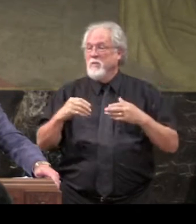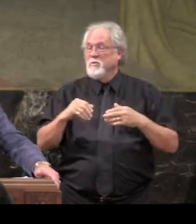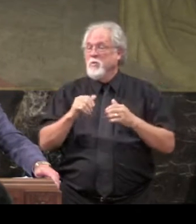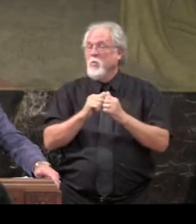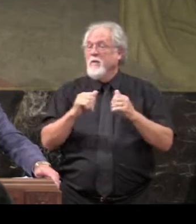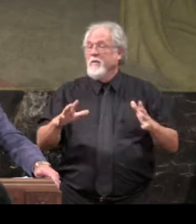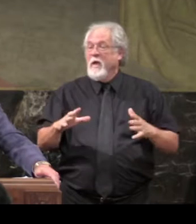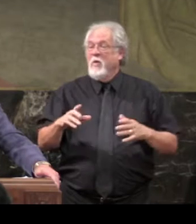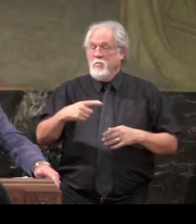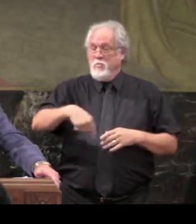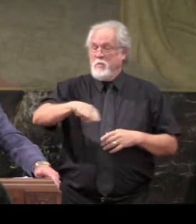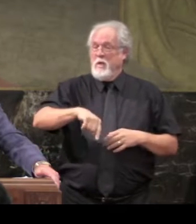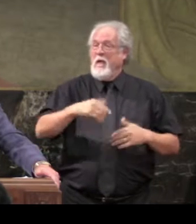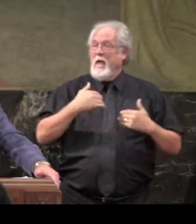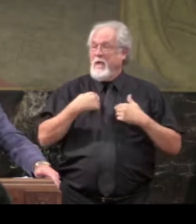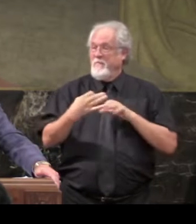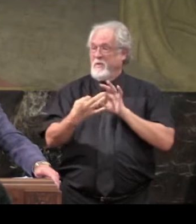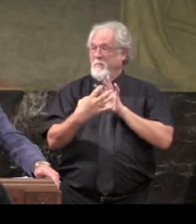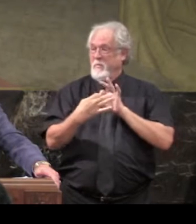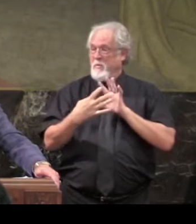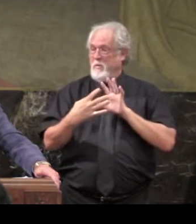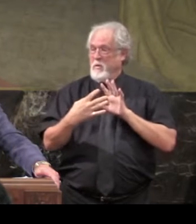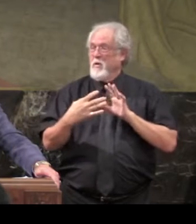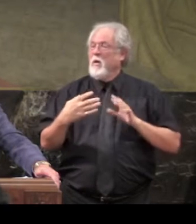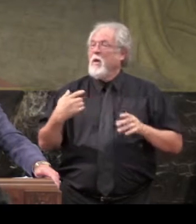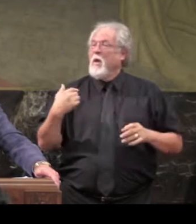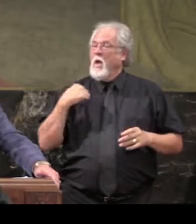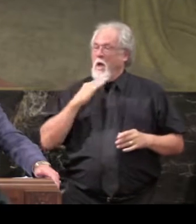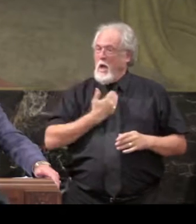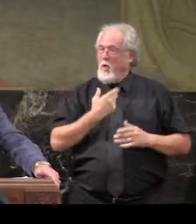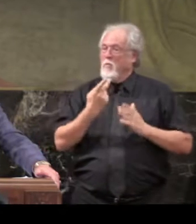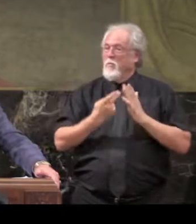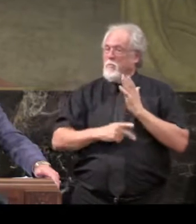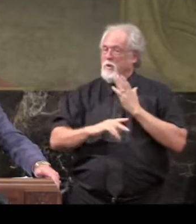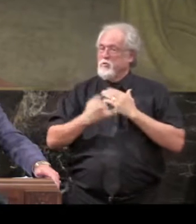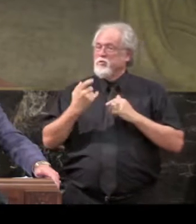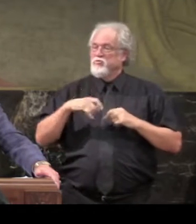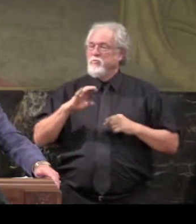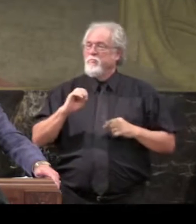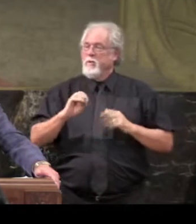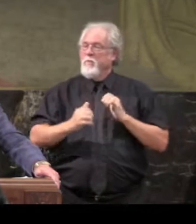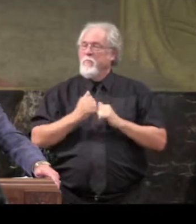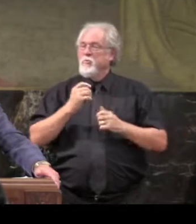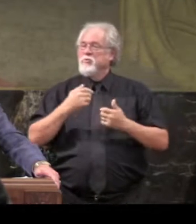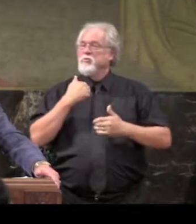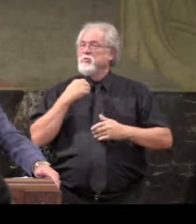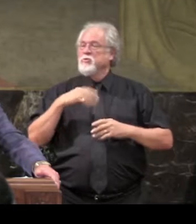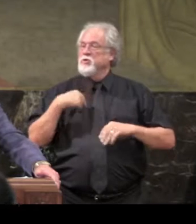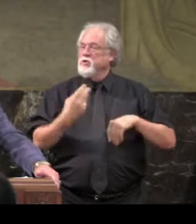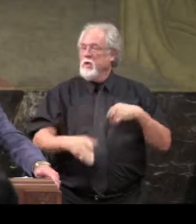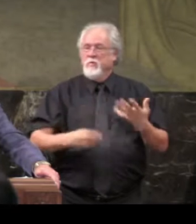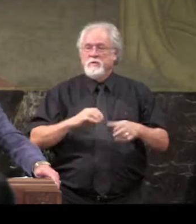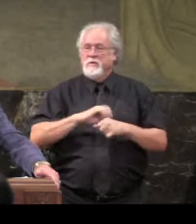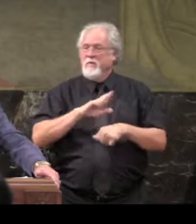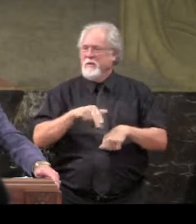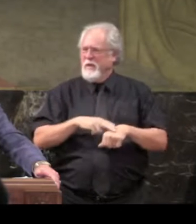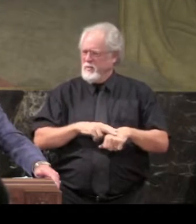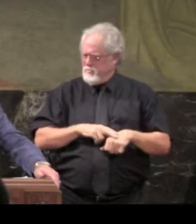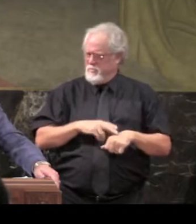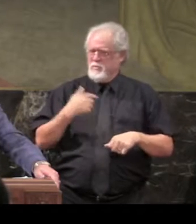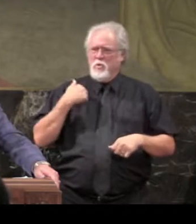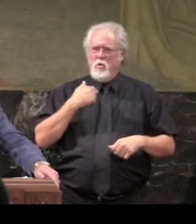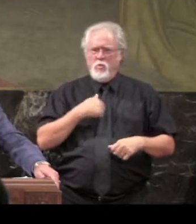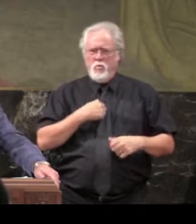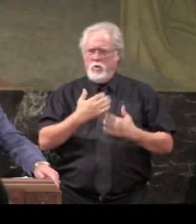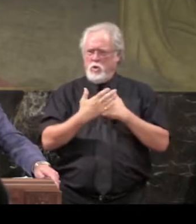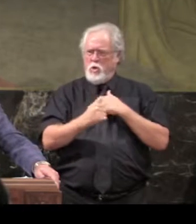there's no reason for our program to be the most generous in the nation by a long shot, so that we're just called